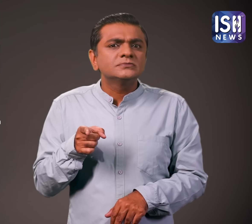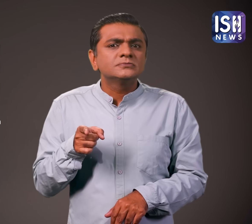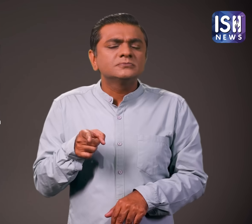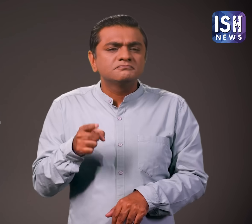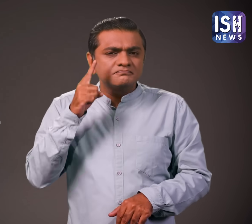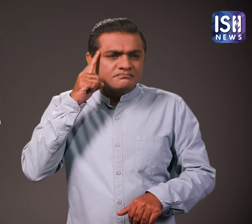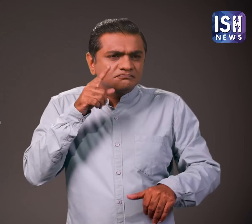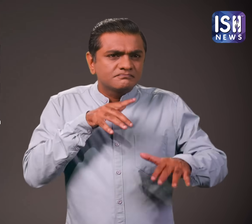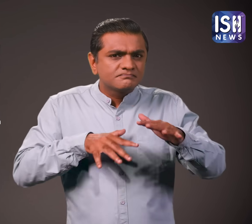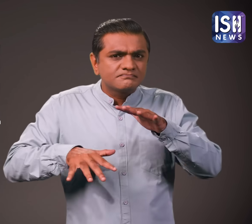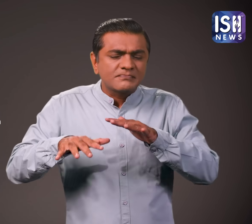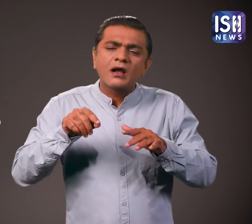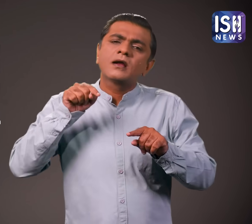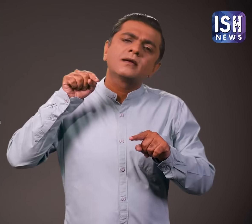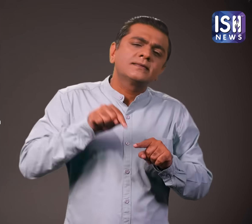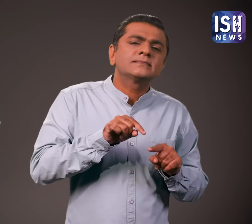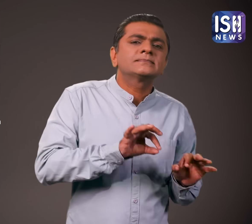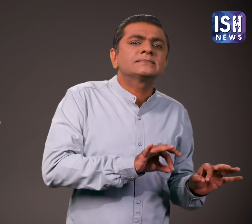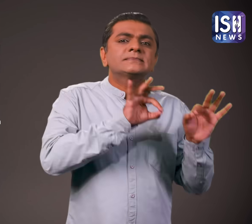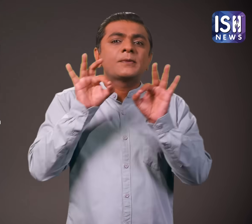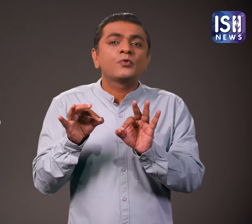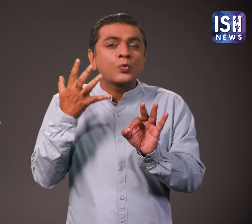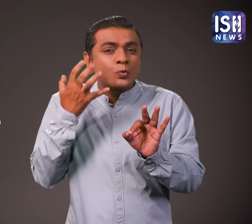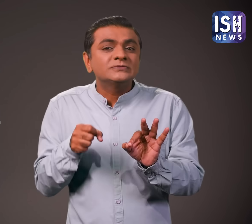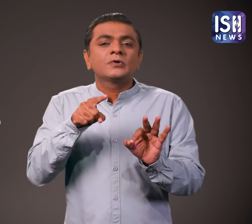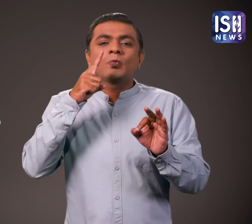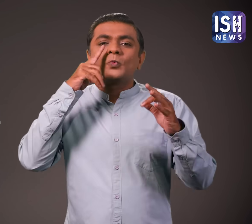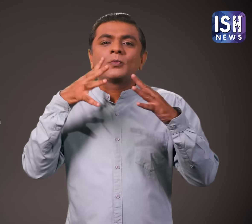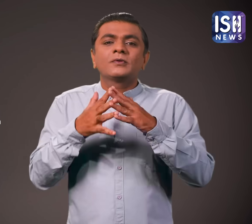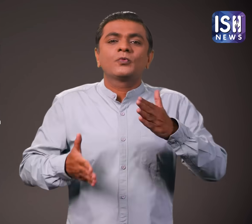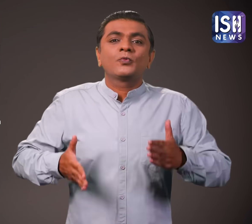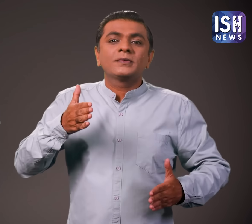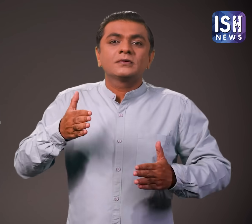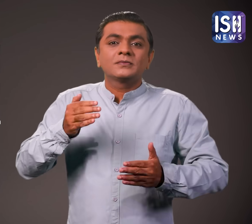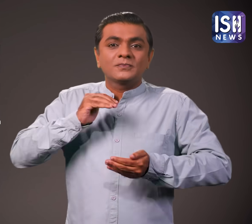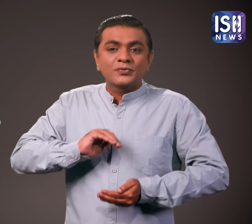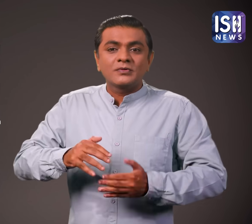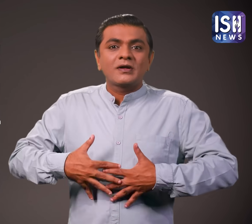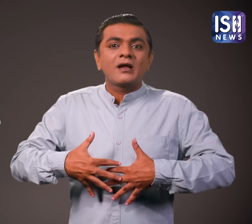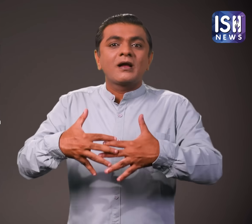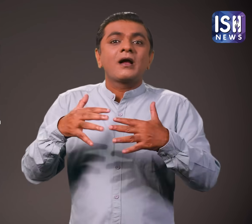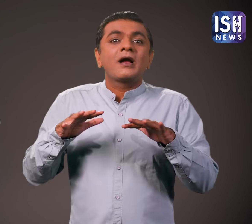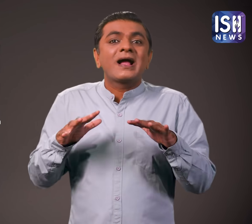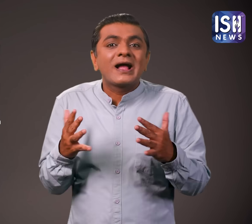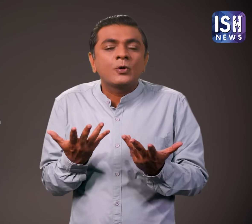They then attempted the similar experience using a human fetus and implanted in a humanoid robot.